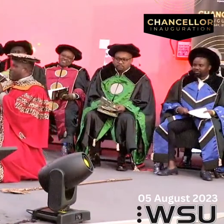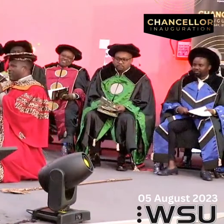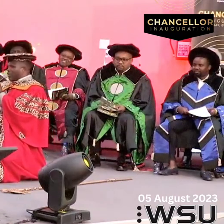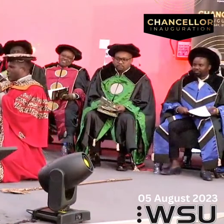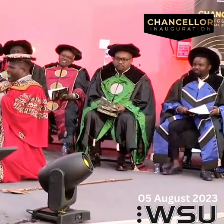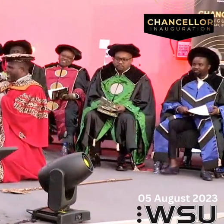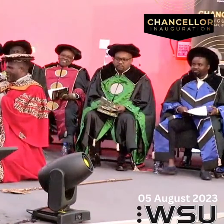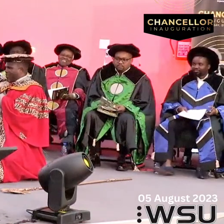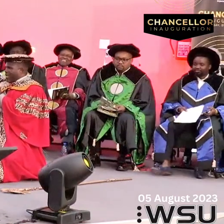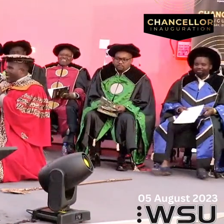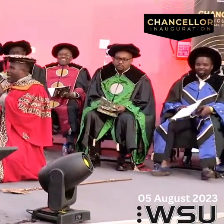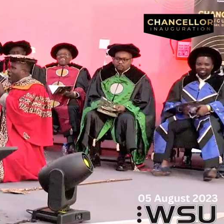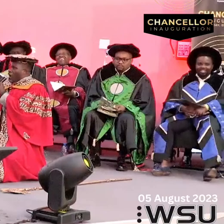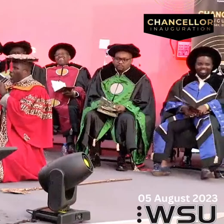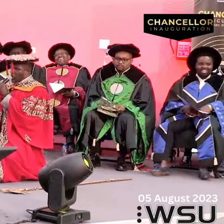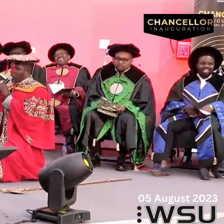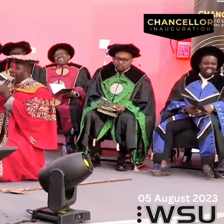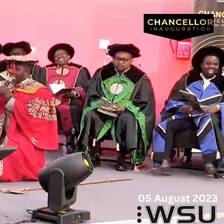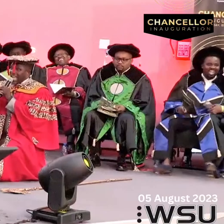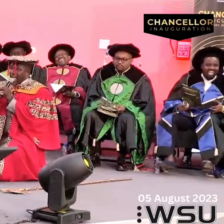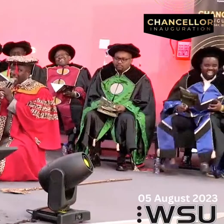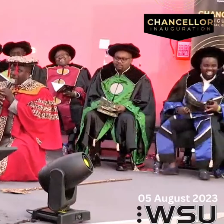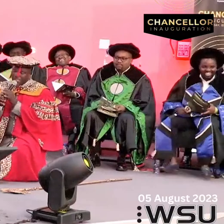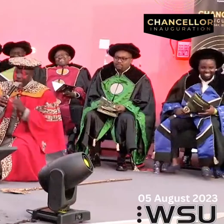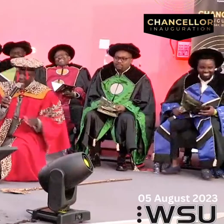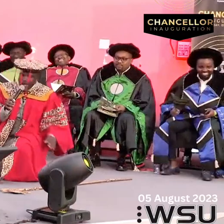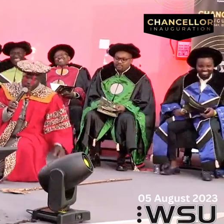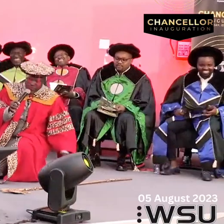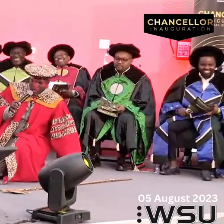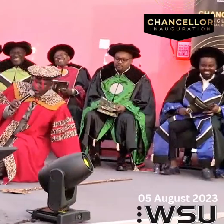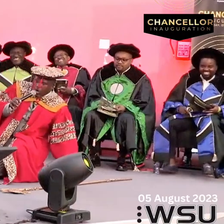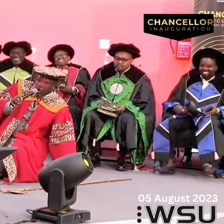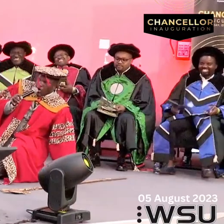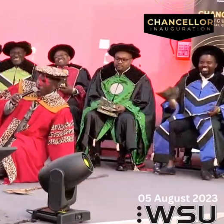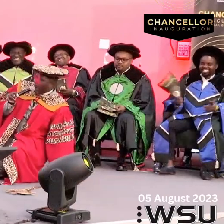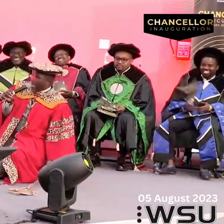another people today. Uzuncedeke mntanam,